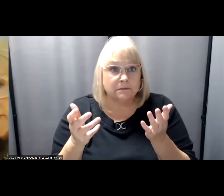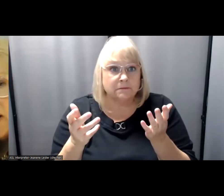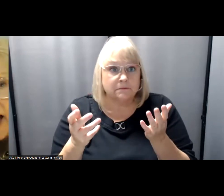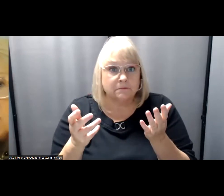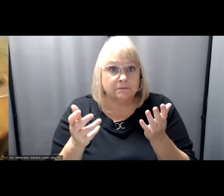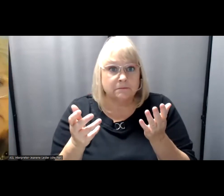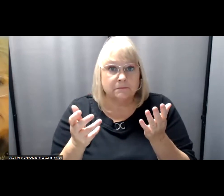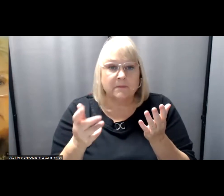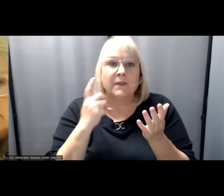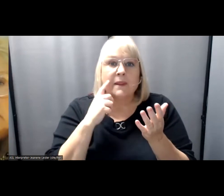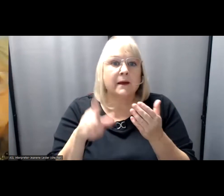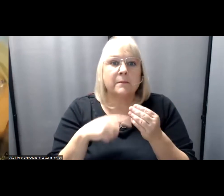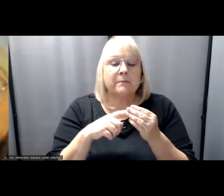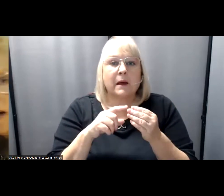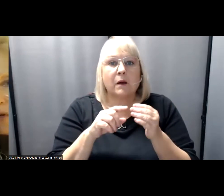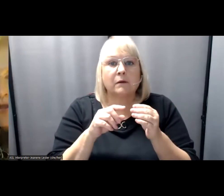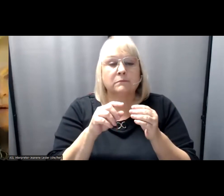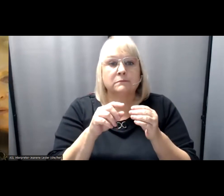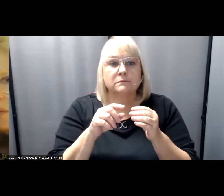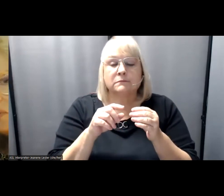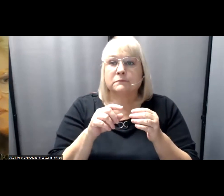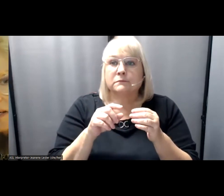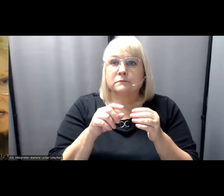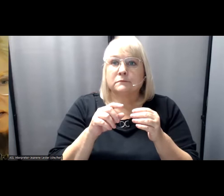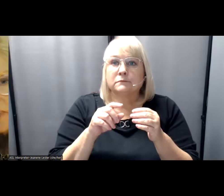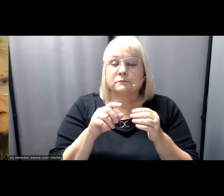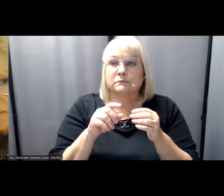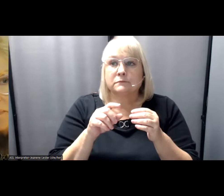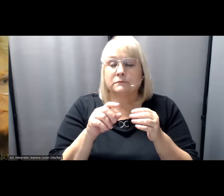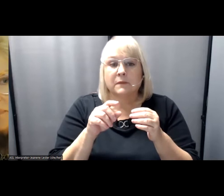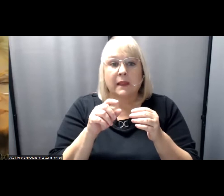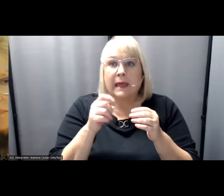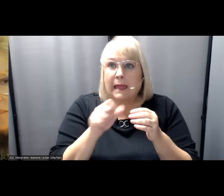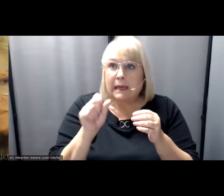think about adding what here? What else would we want to talk about?